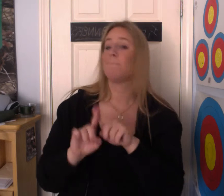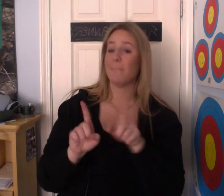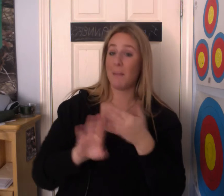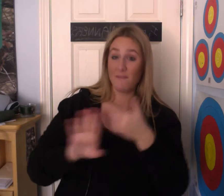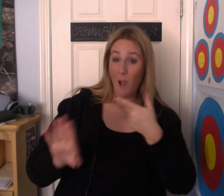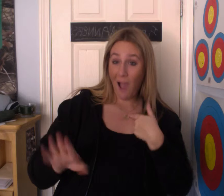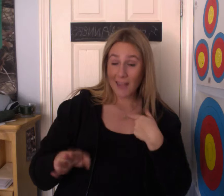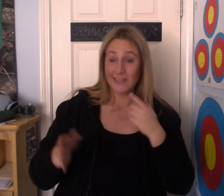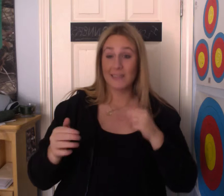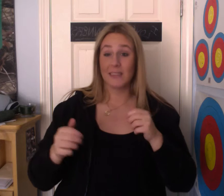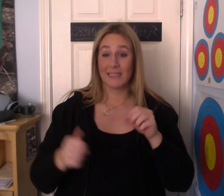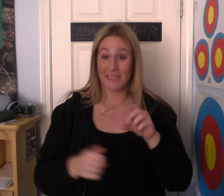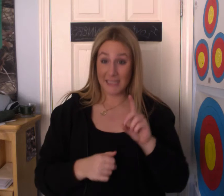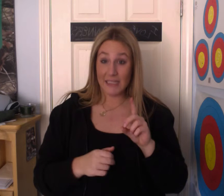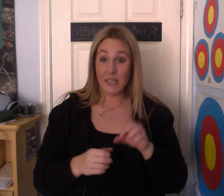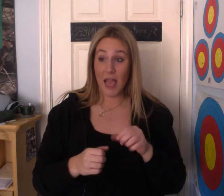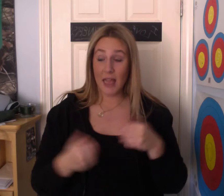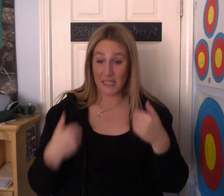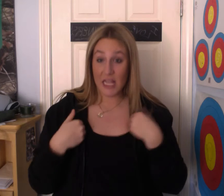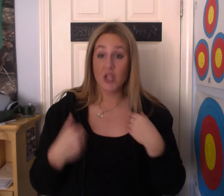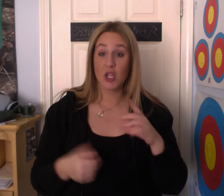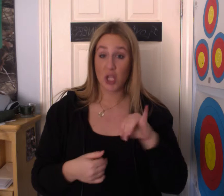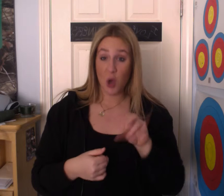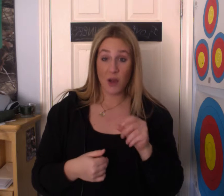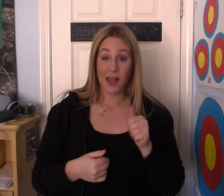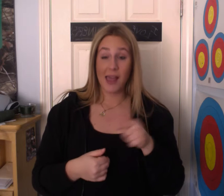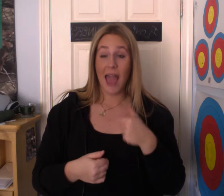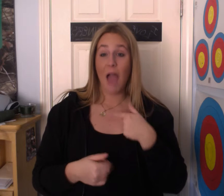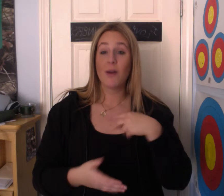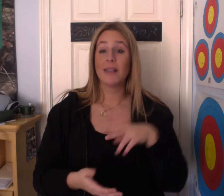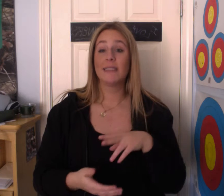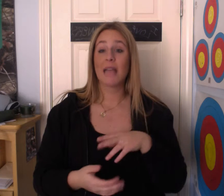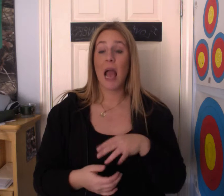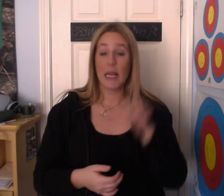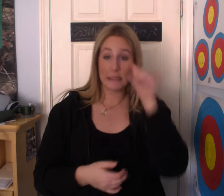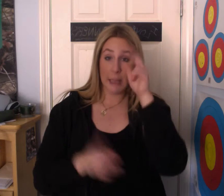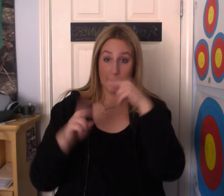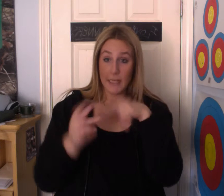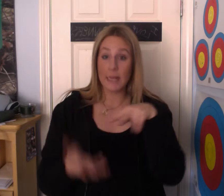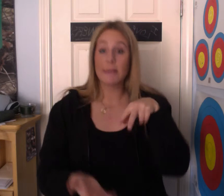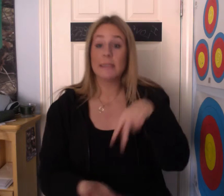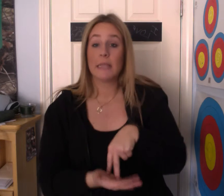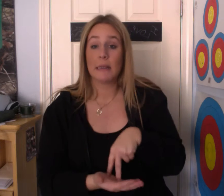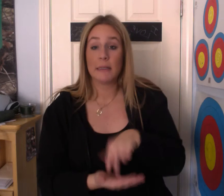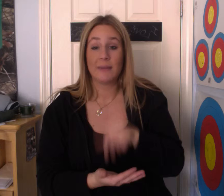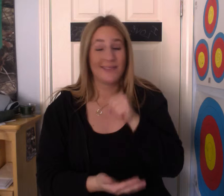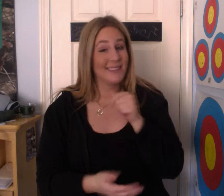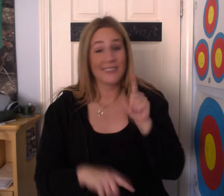I was a stand-up comedian who can't stand up. And now I can stand on my head. My